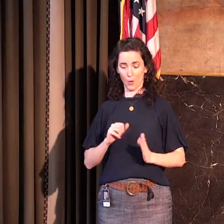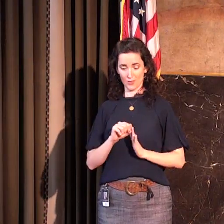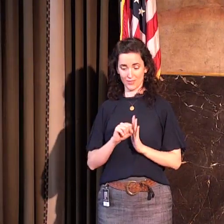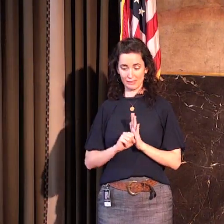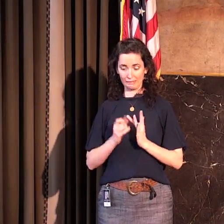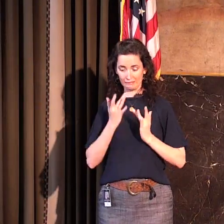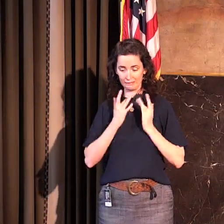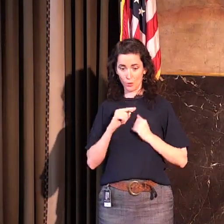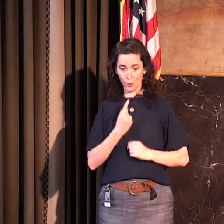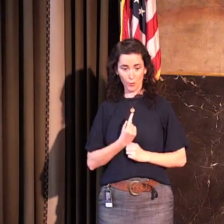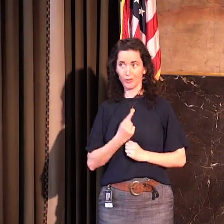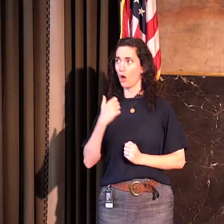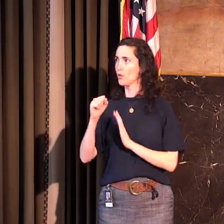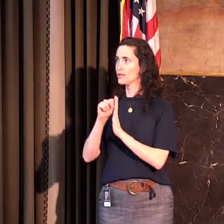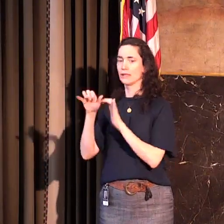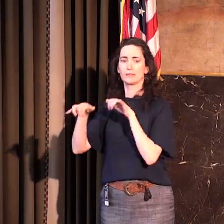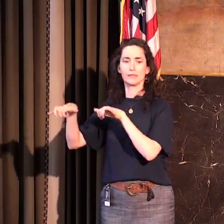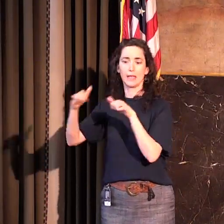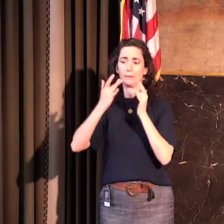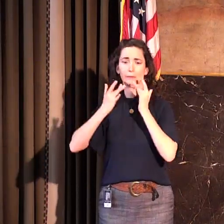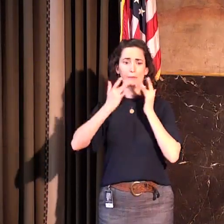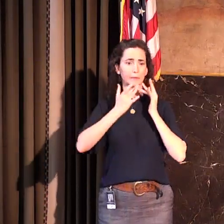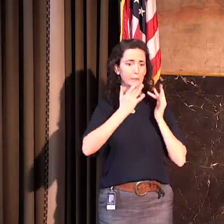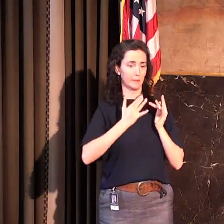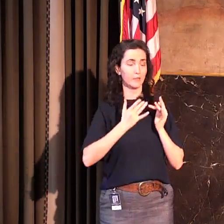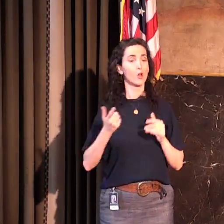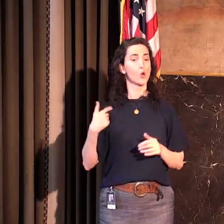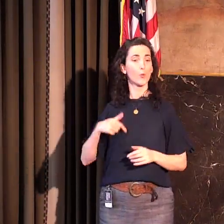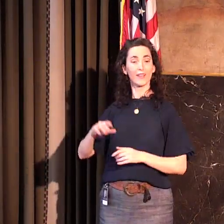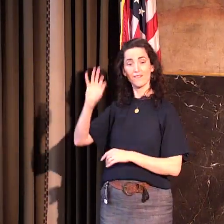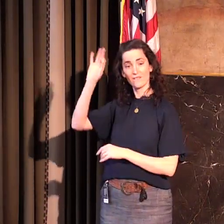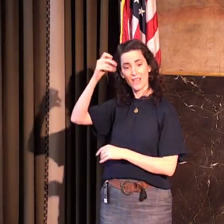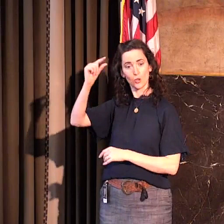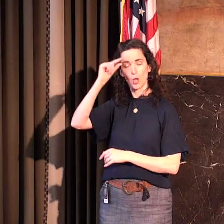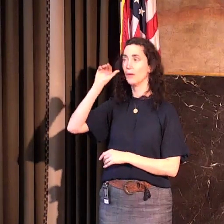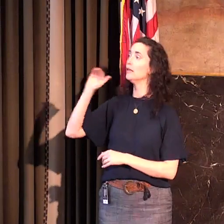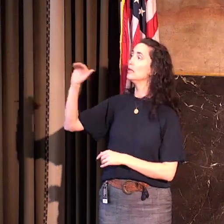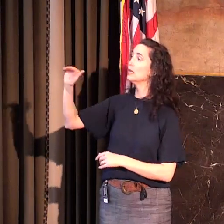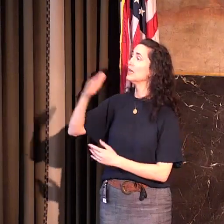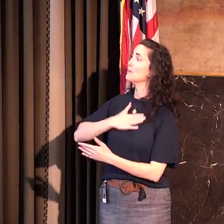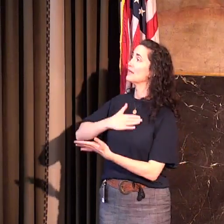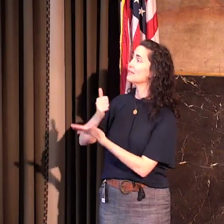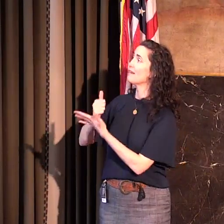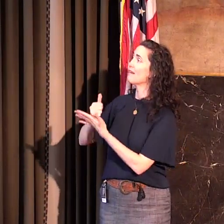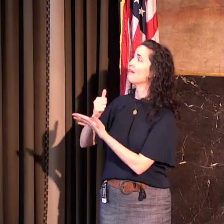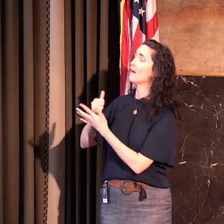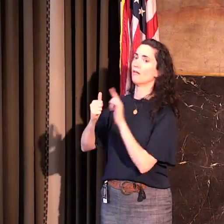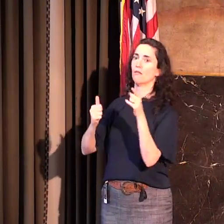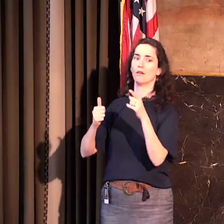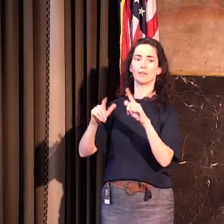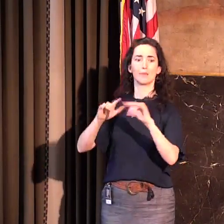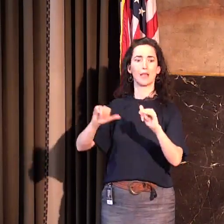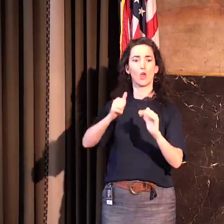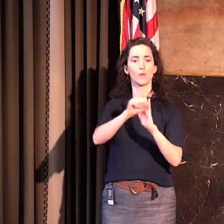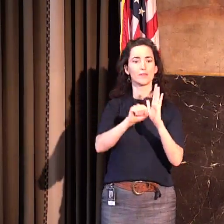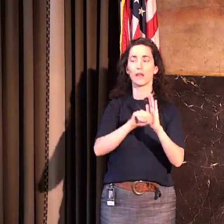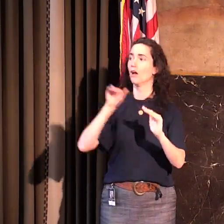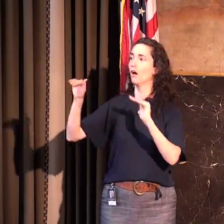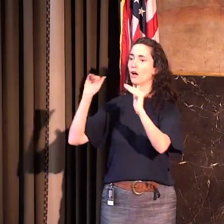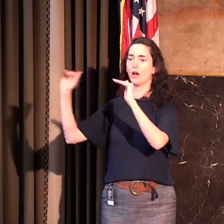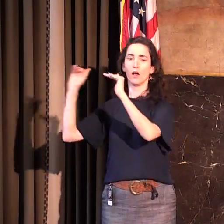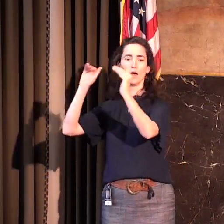know, when we advocate to the federal government, we're advocating in competition with other states. When we go on the private